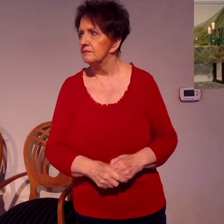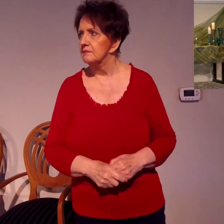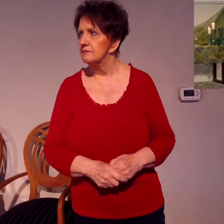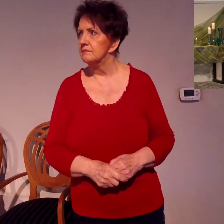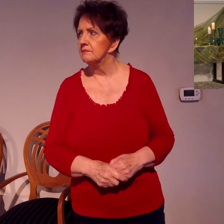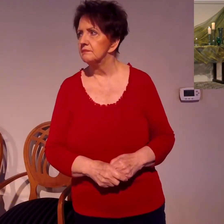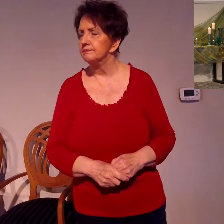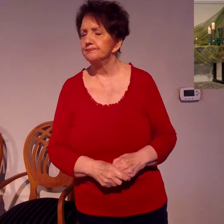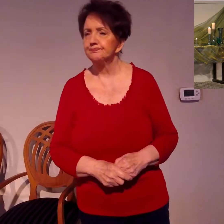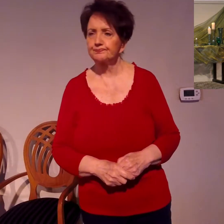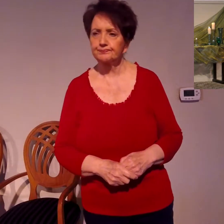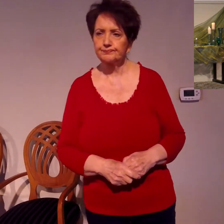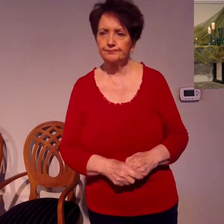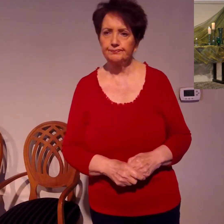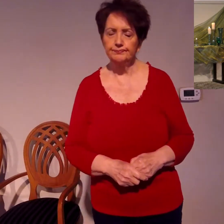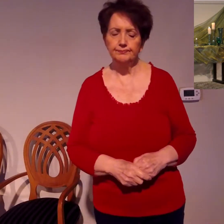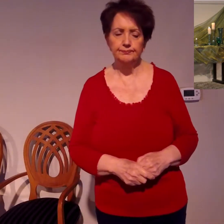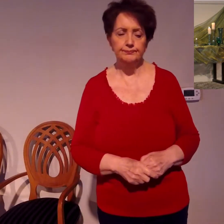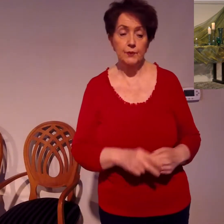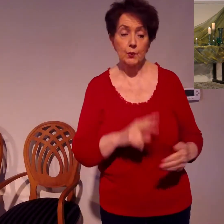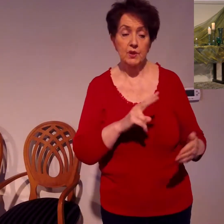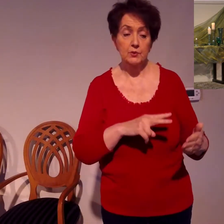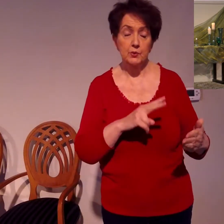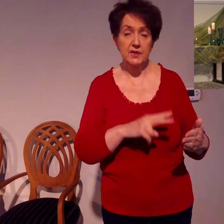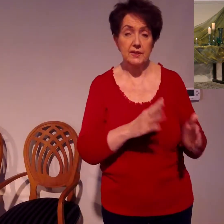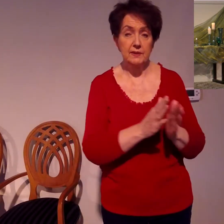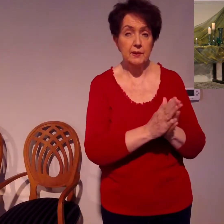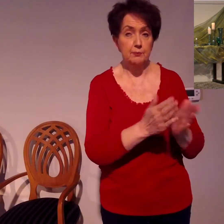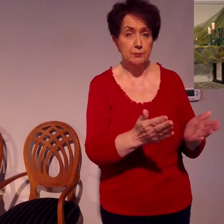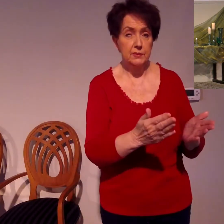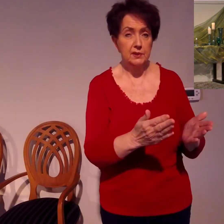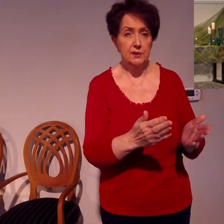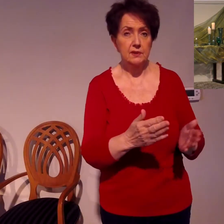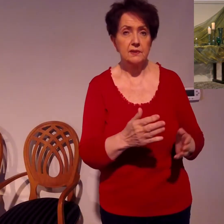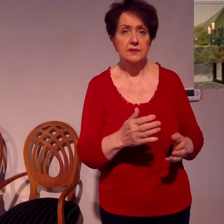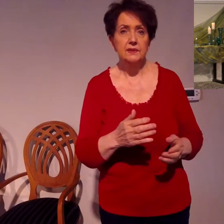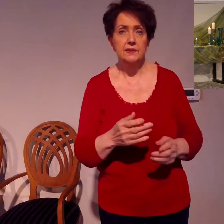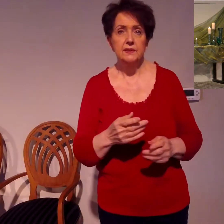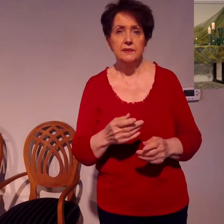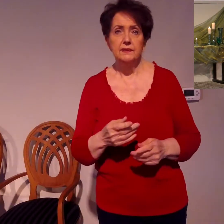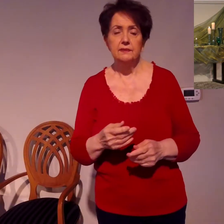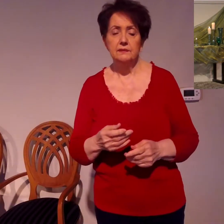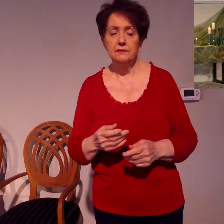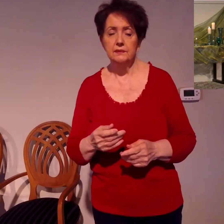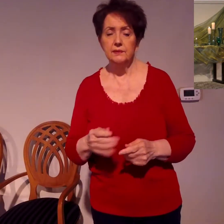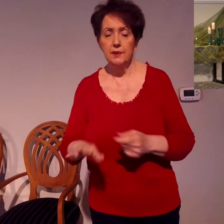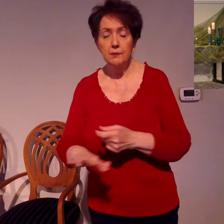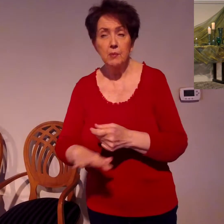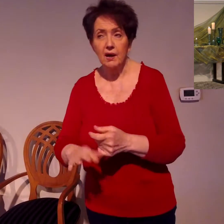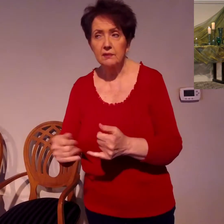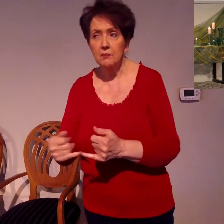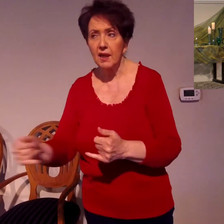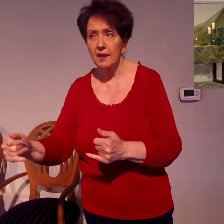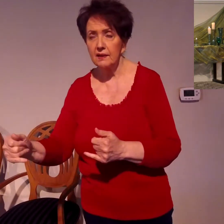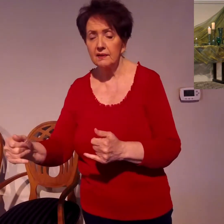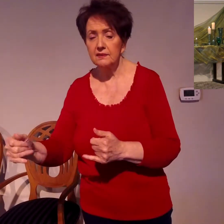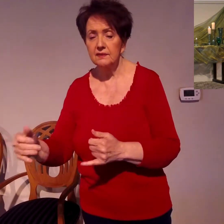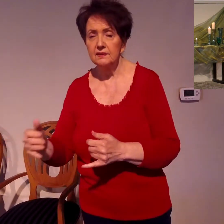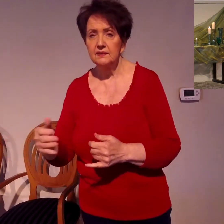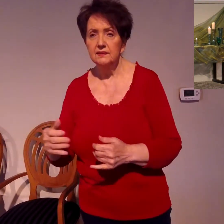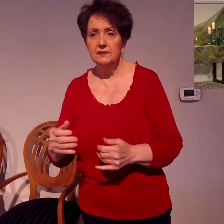So as we're going to read in our book all month, it fundamentally comes down to how our